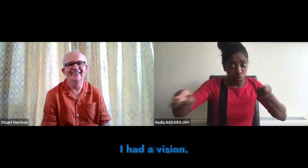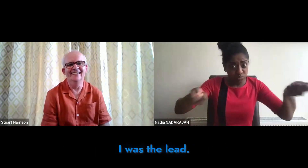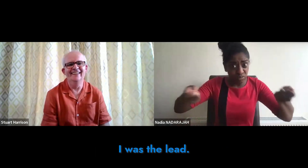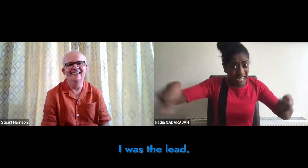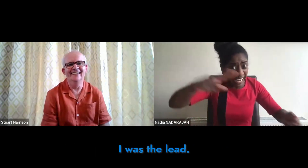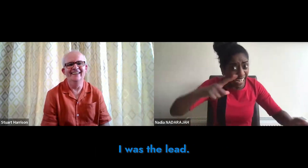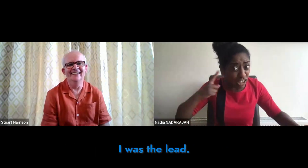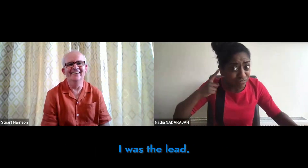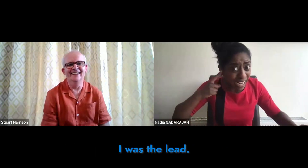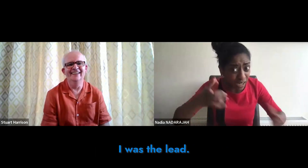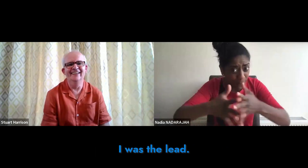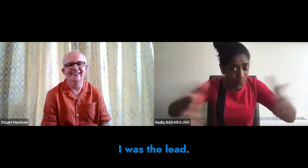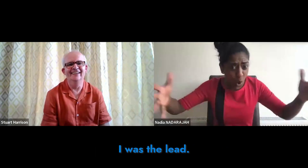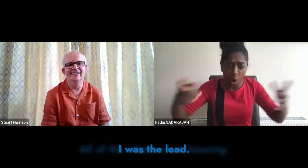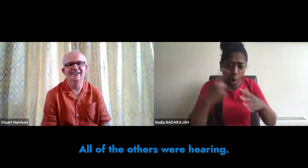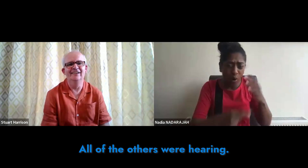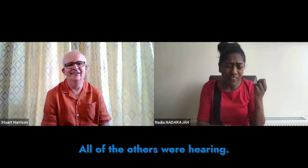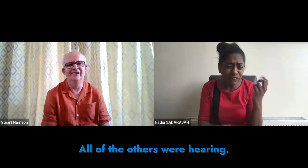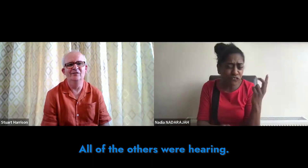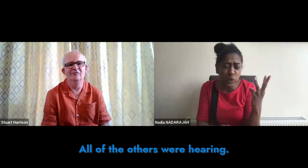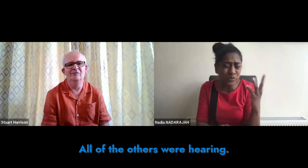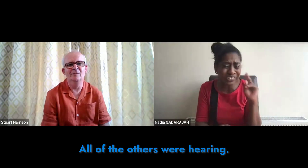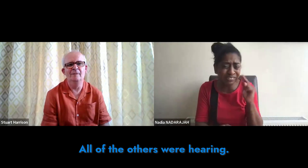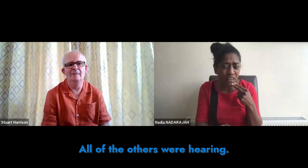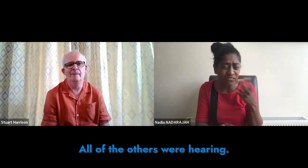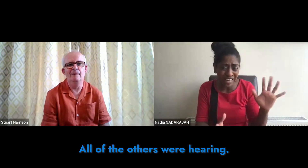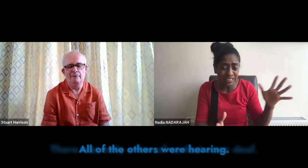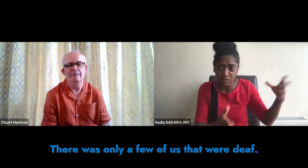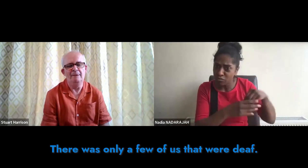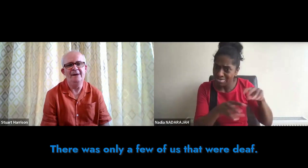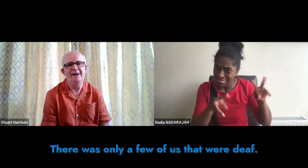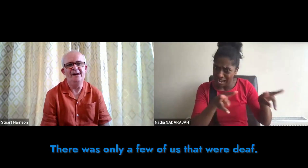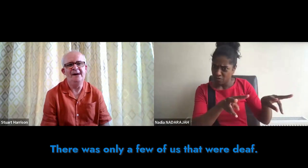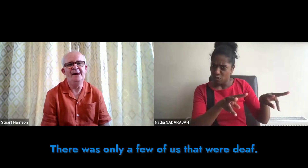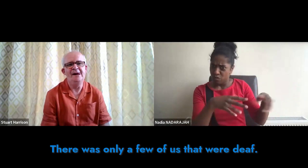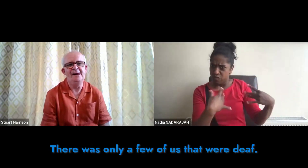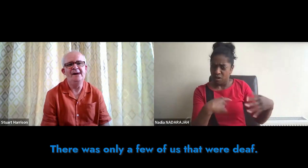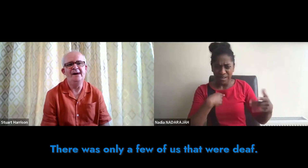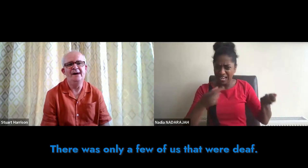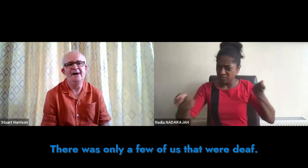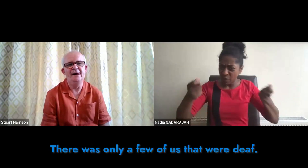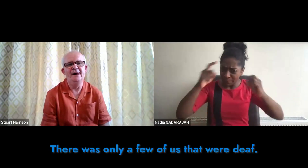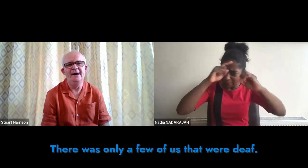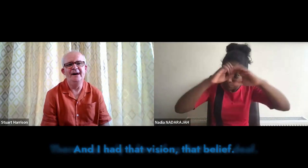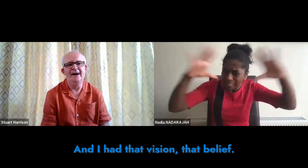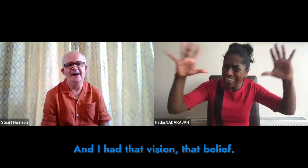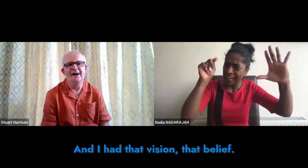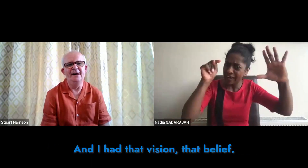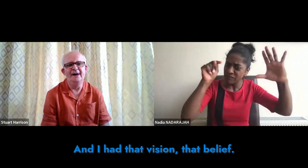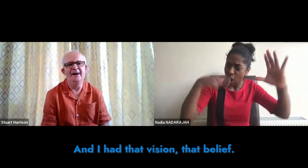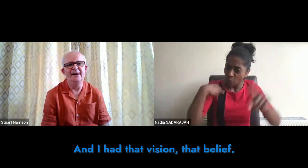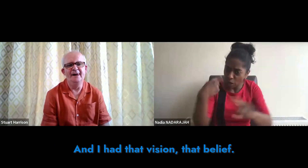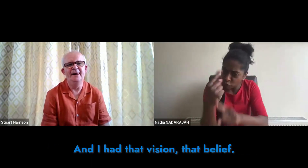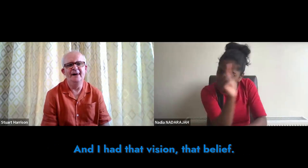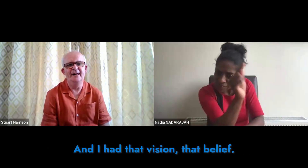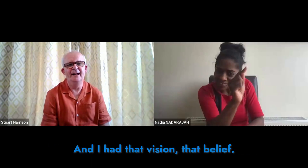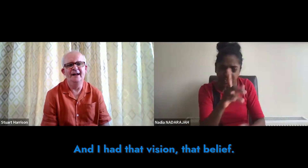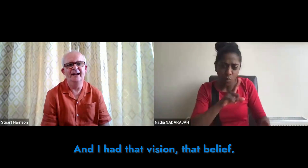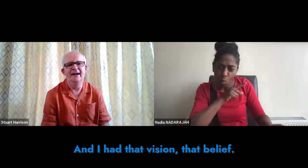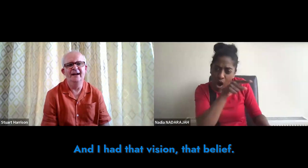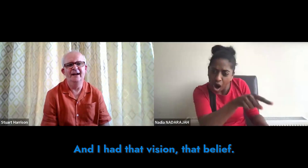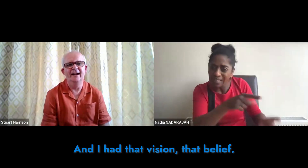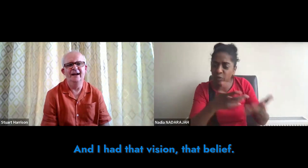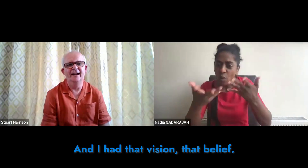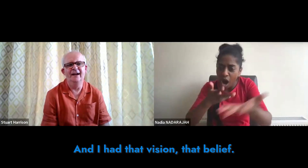vision. I was the lead. All of the others were hearing. There was only a few of us that were deaf. And I had